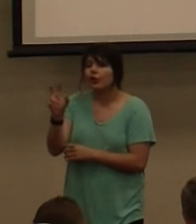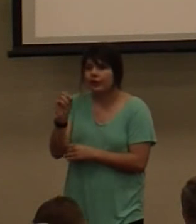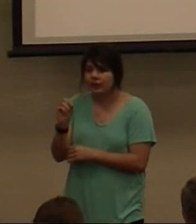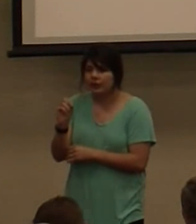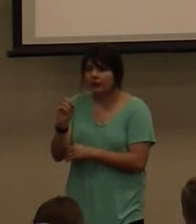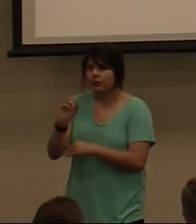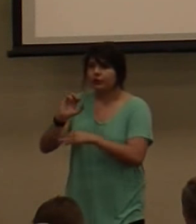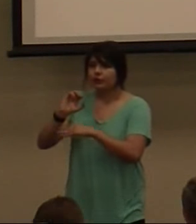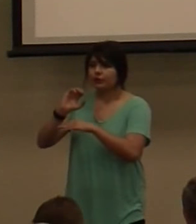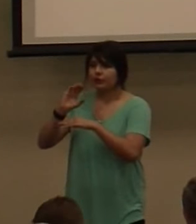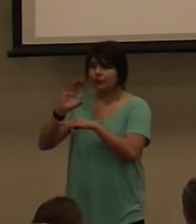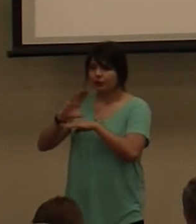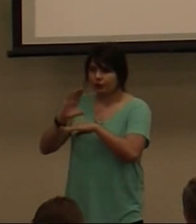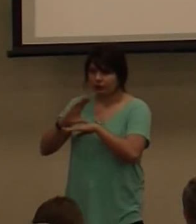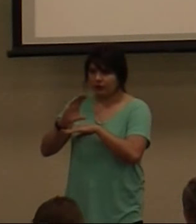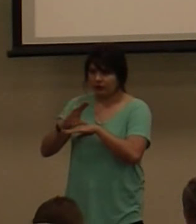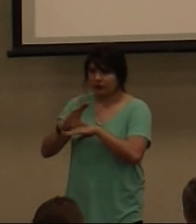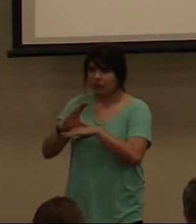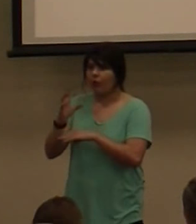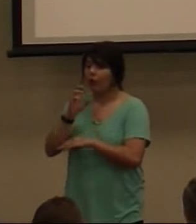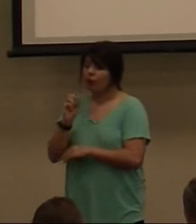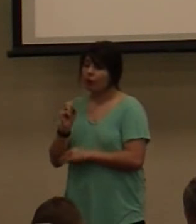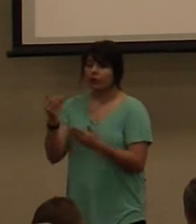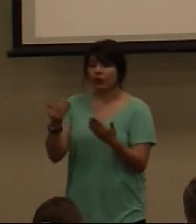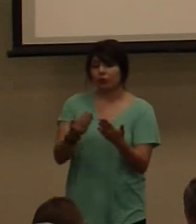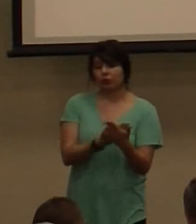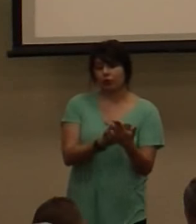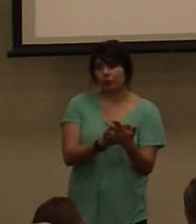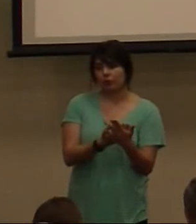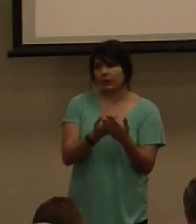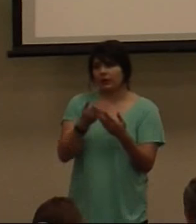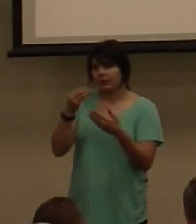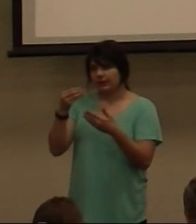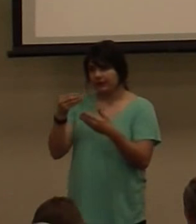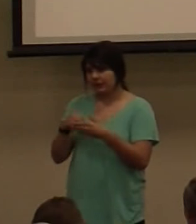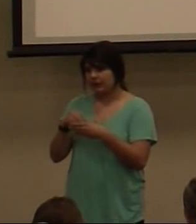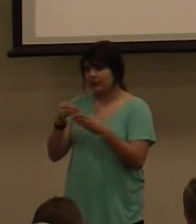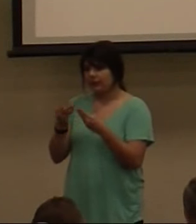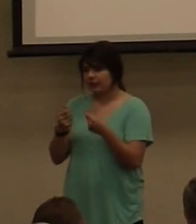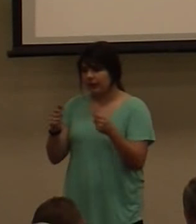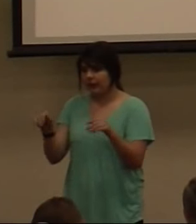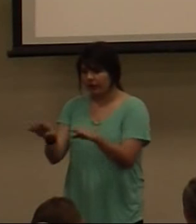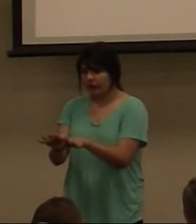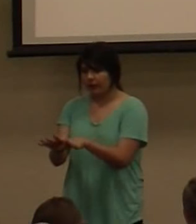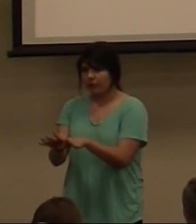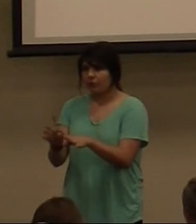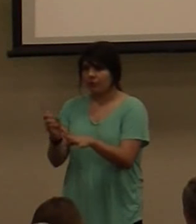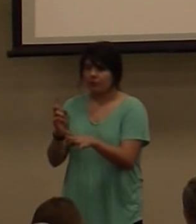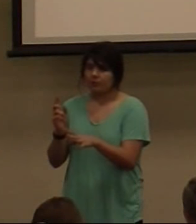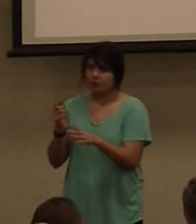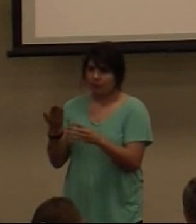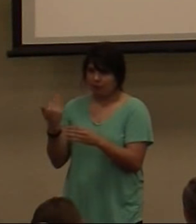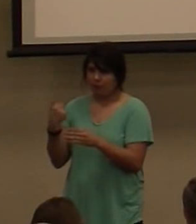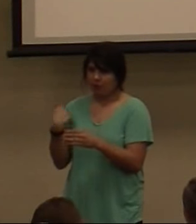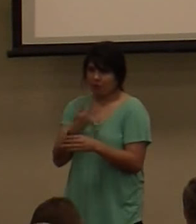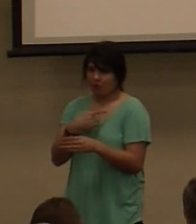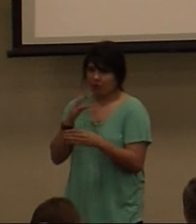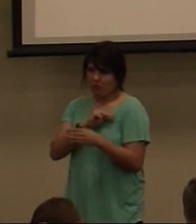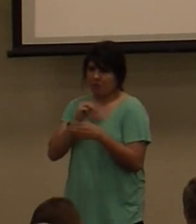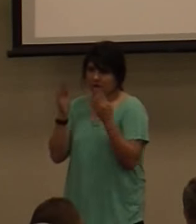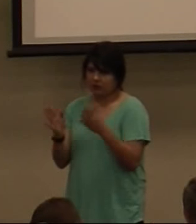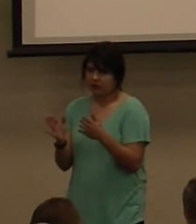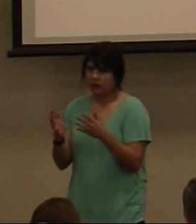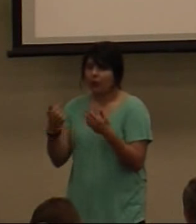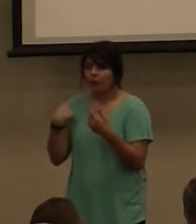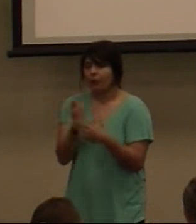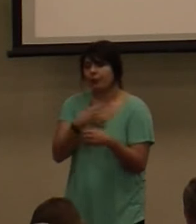congregations, old and new, in one area, for which we had been the missionaries. We have tried